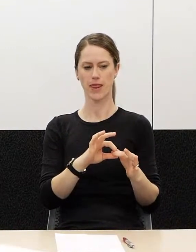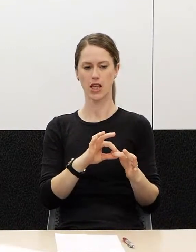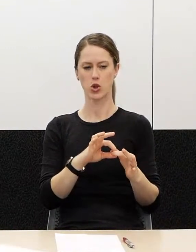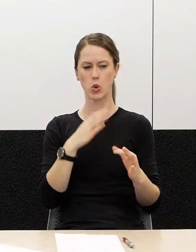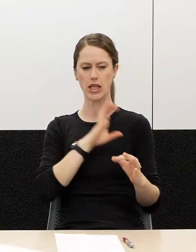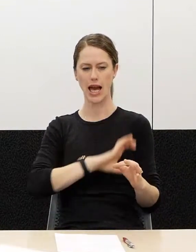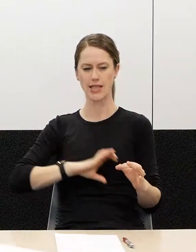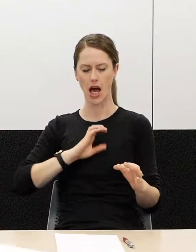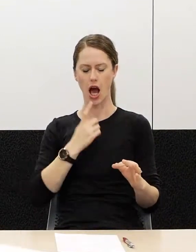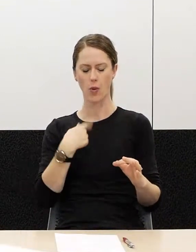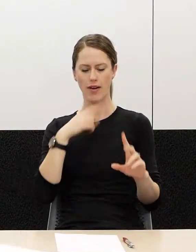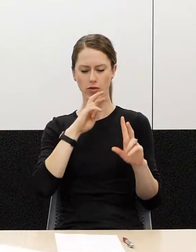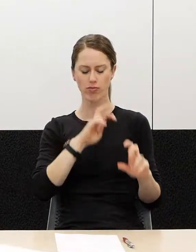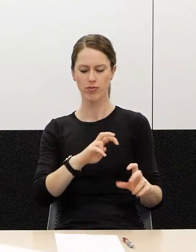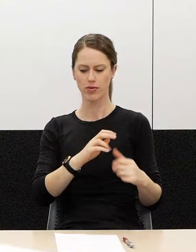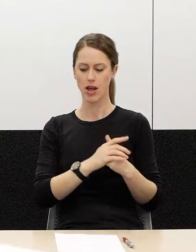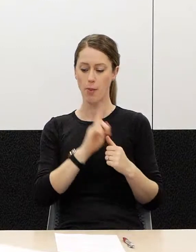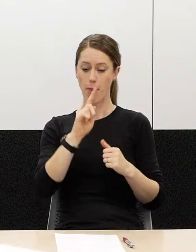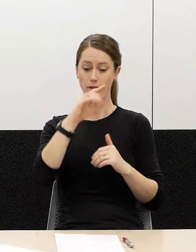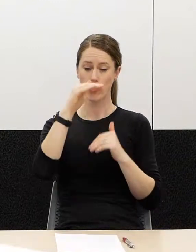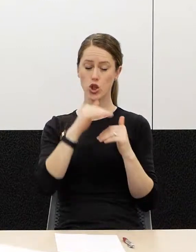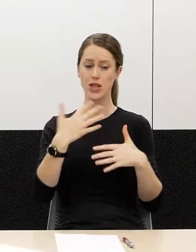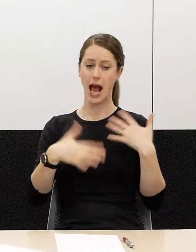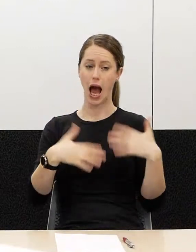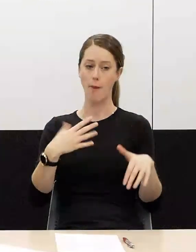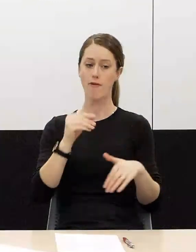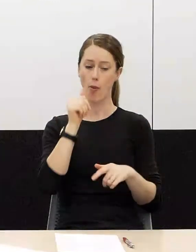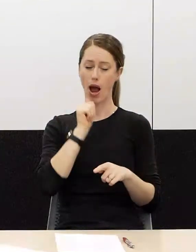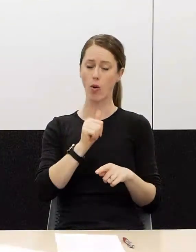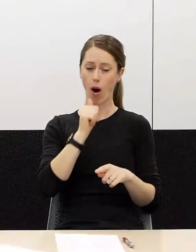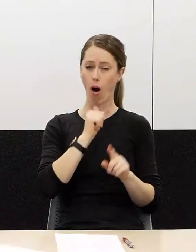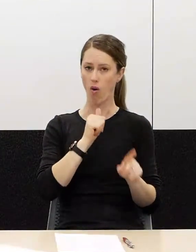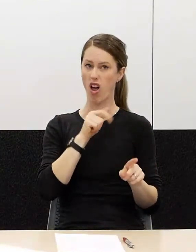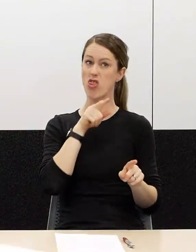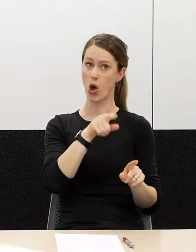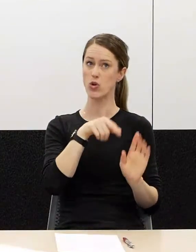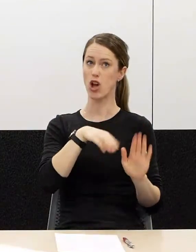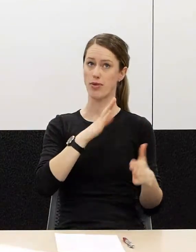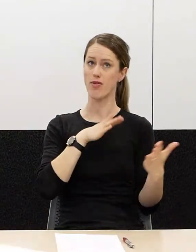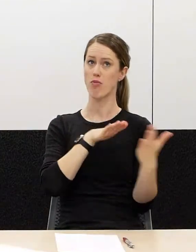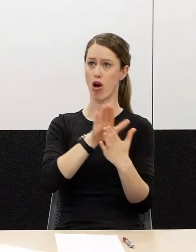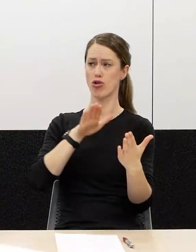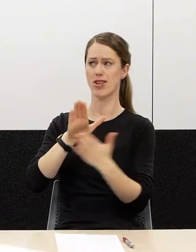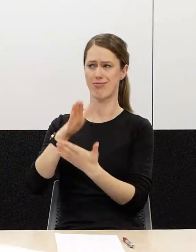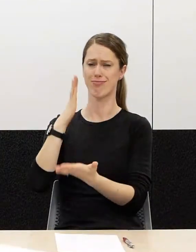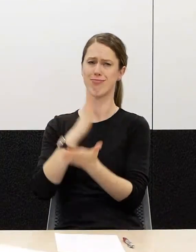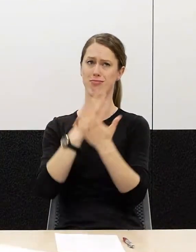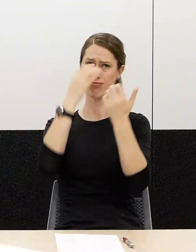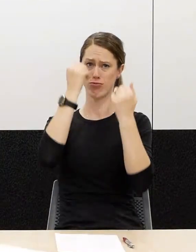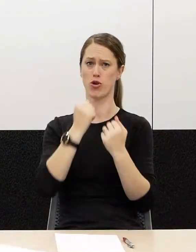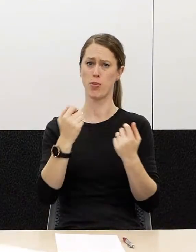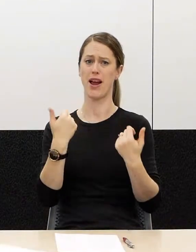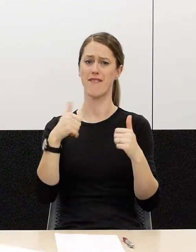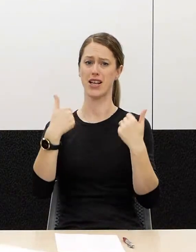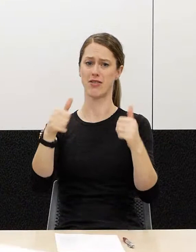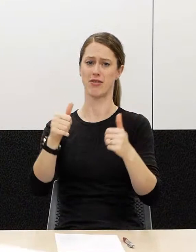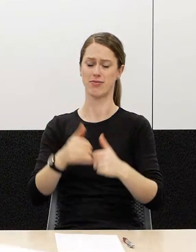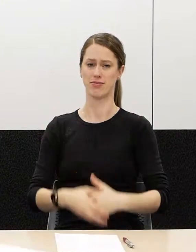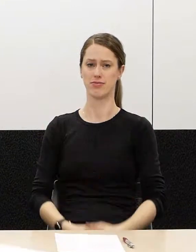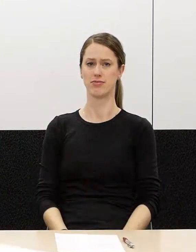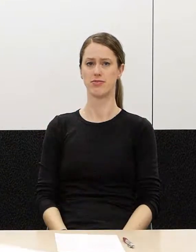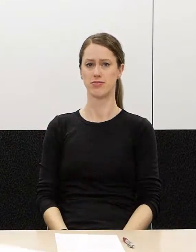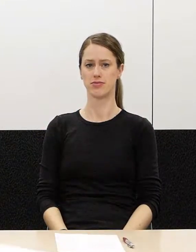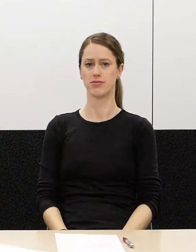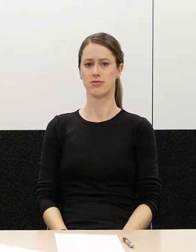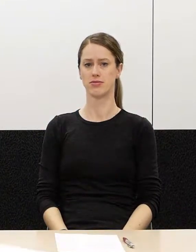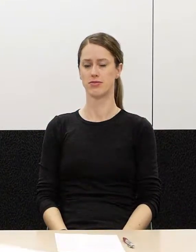would have to go and look up. But in terms of reducing harm from alcohol, those sort of approaches have been shown to work.